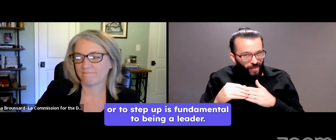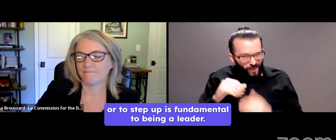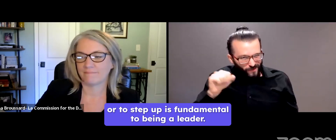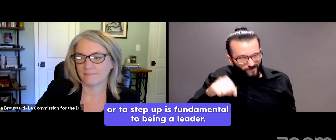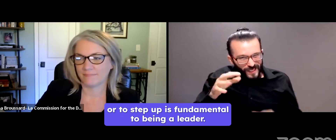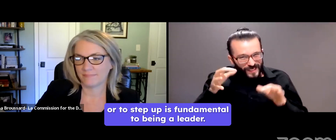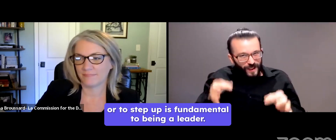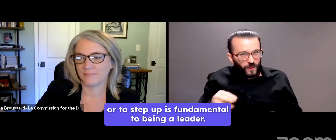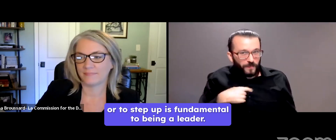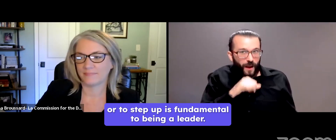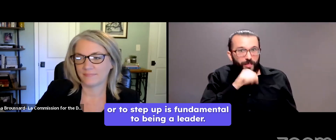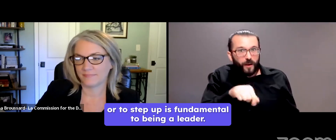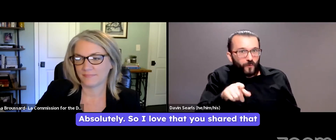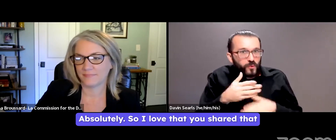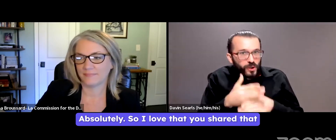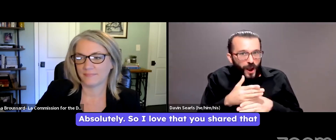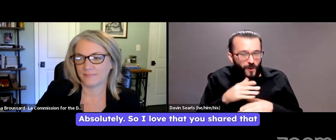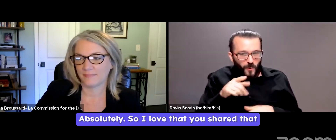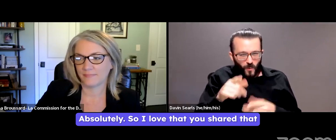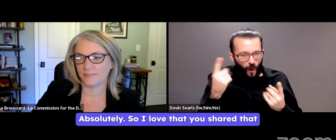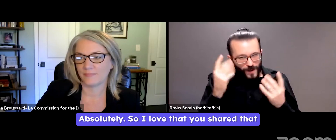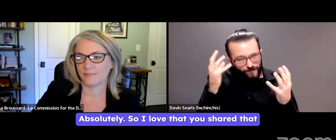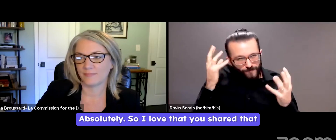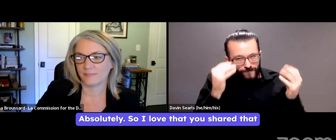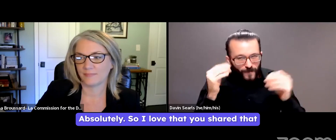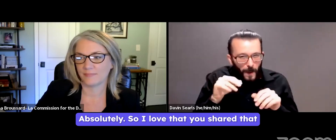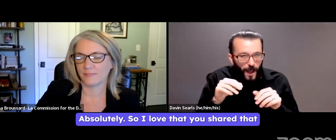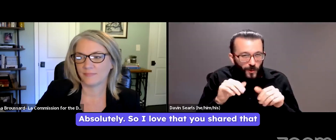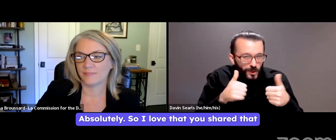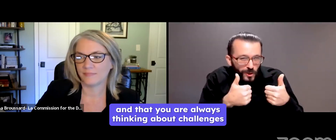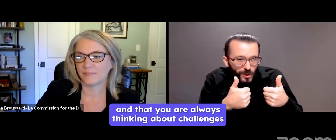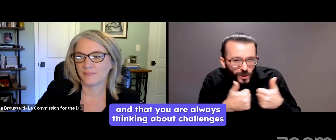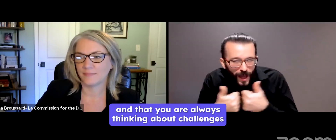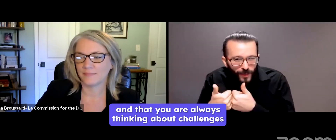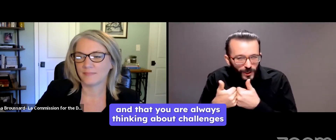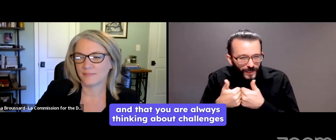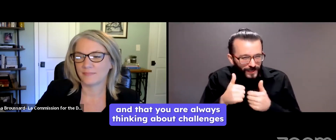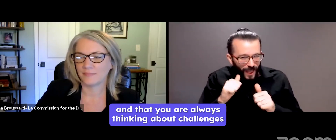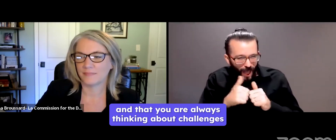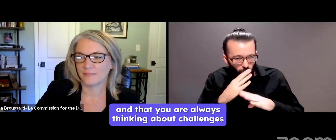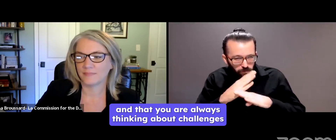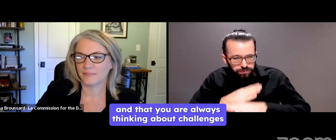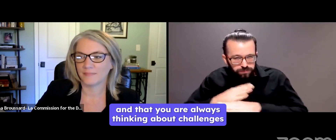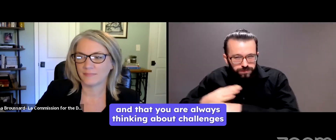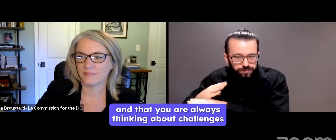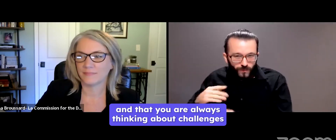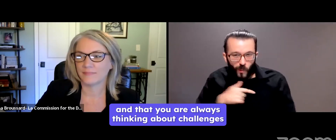is fundamental to being a leader. Absolutely. So I love that you shared that and that you are always thinking about challenges